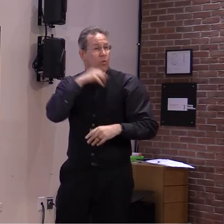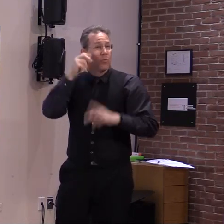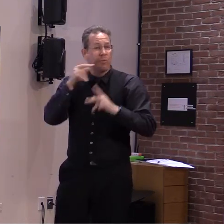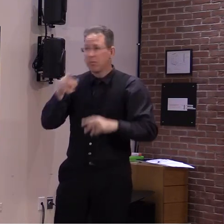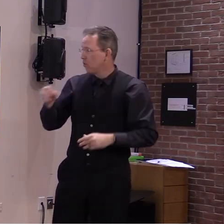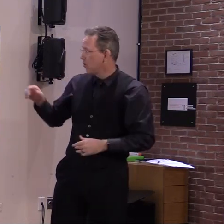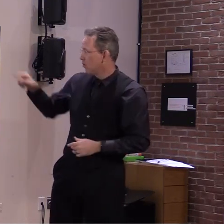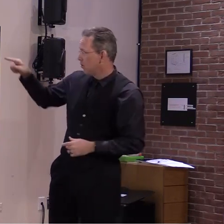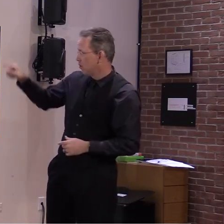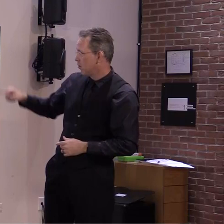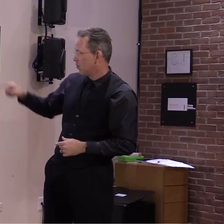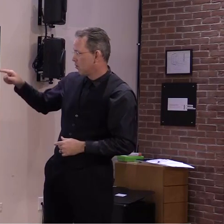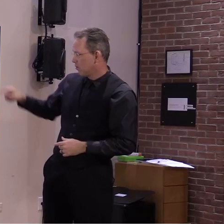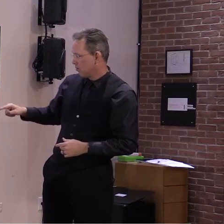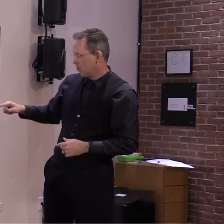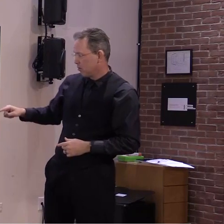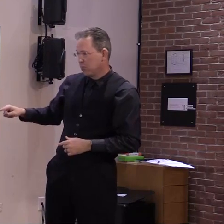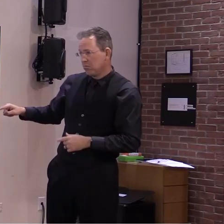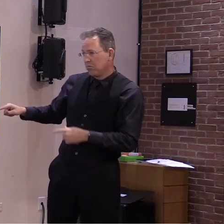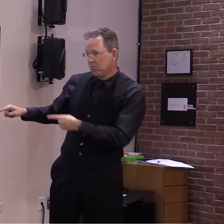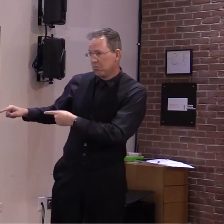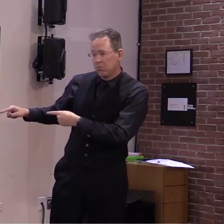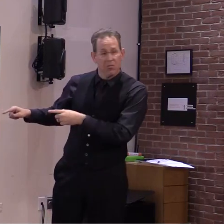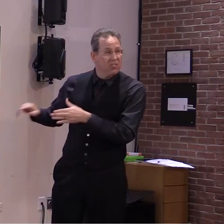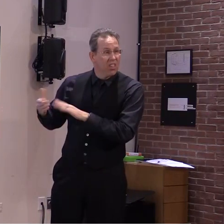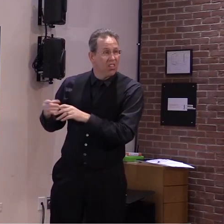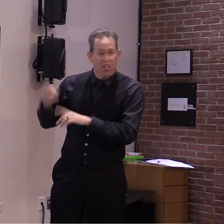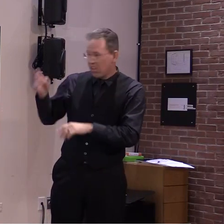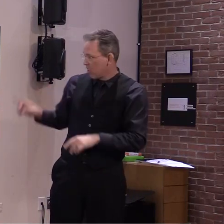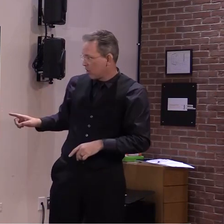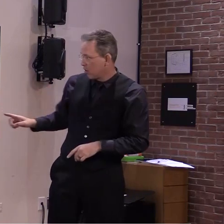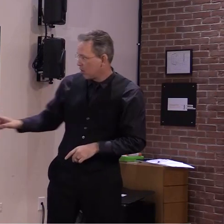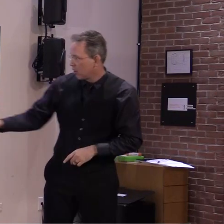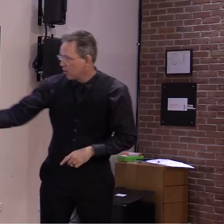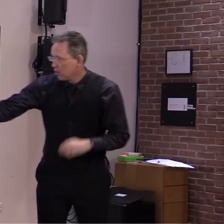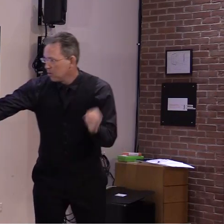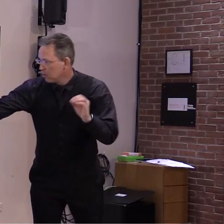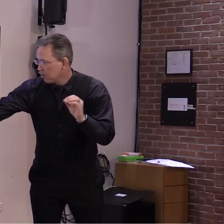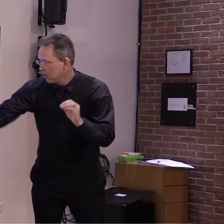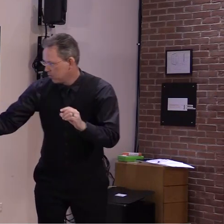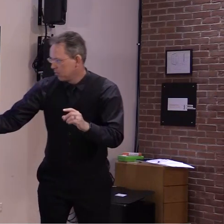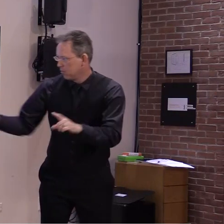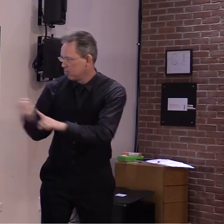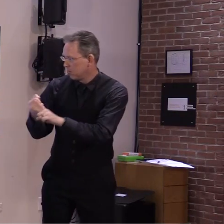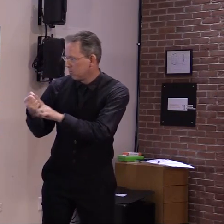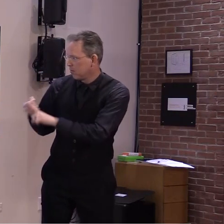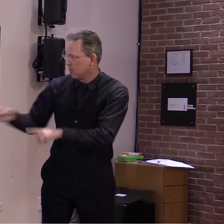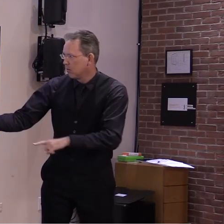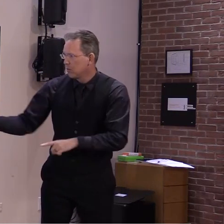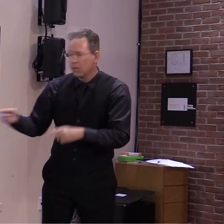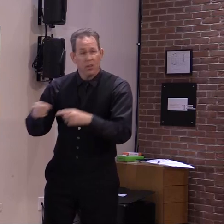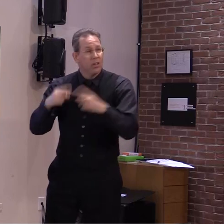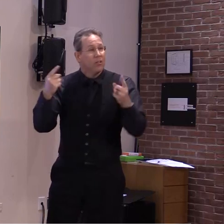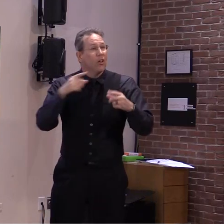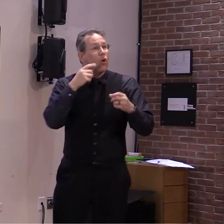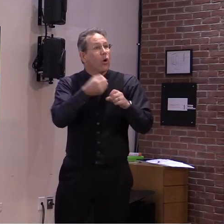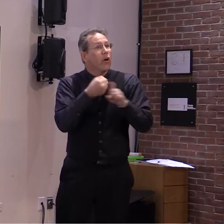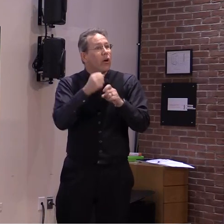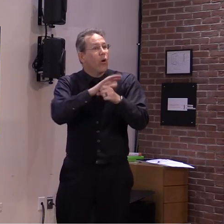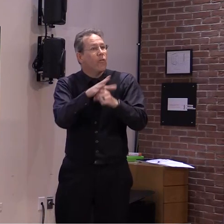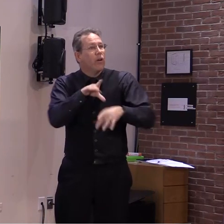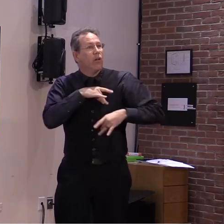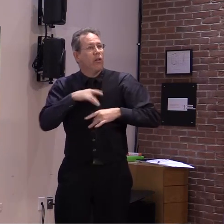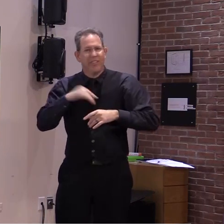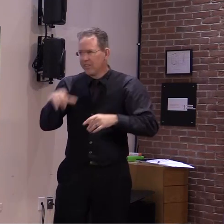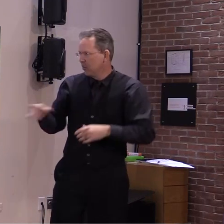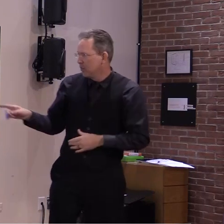most vulnerable, those that are over 70, and you'll see from the case graph that they are at a severely greater risk of